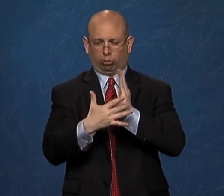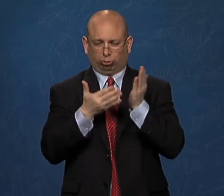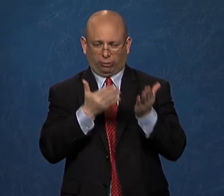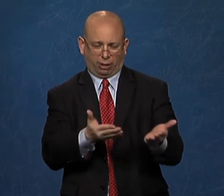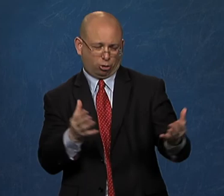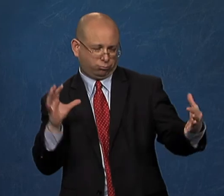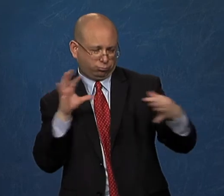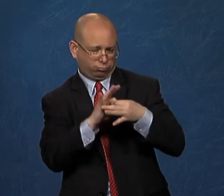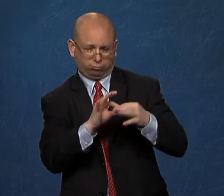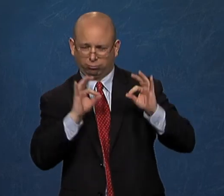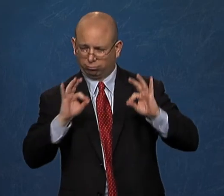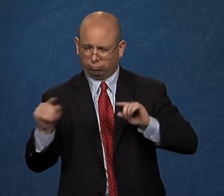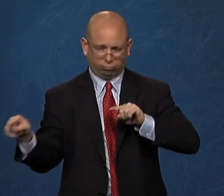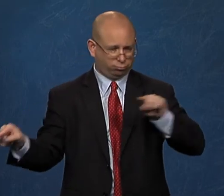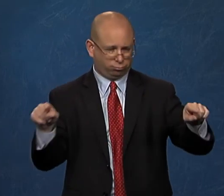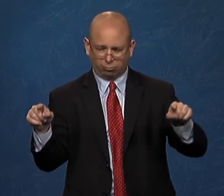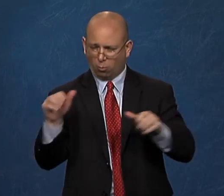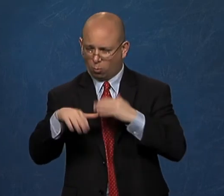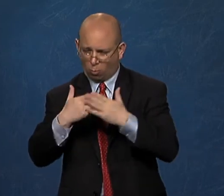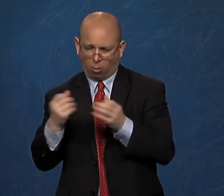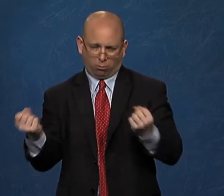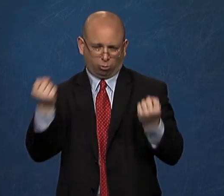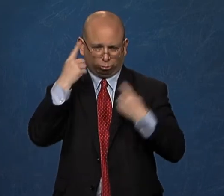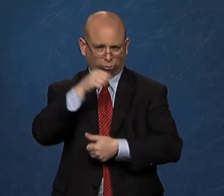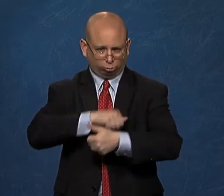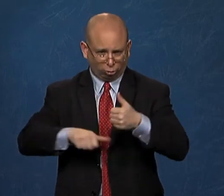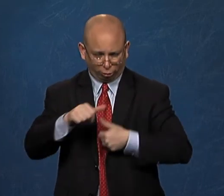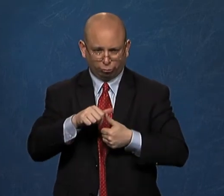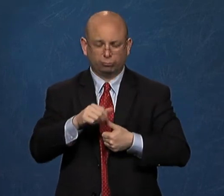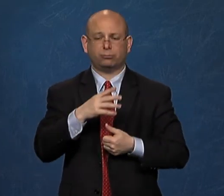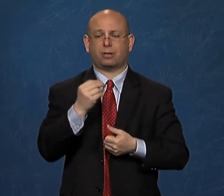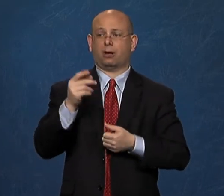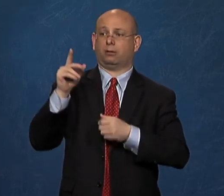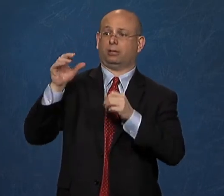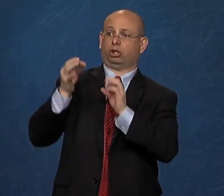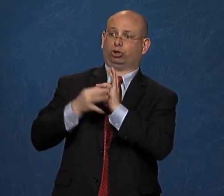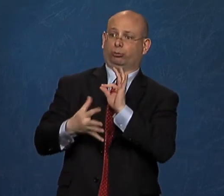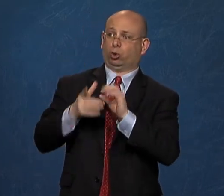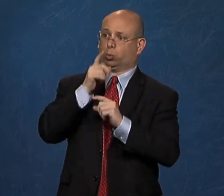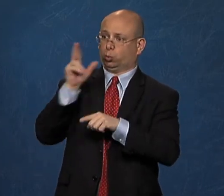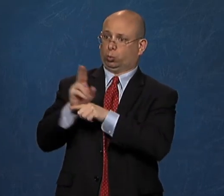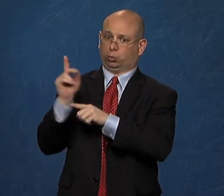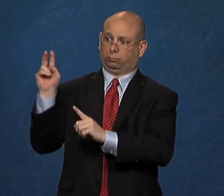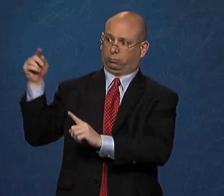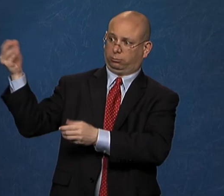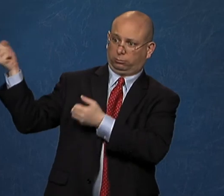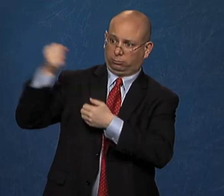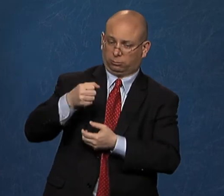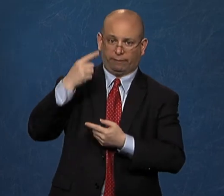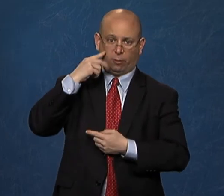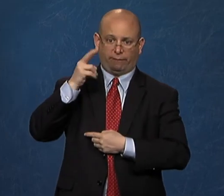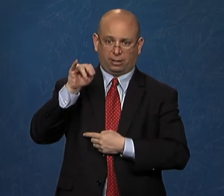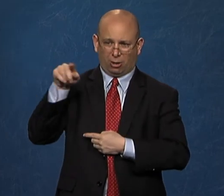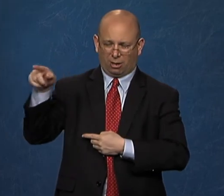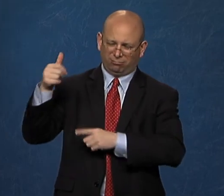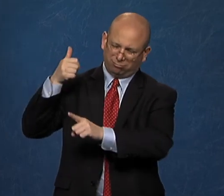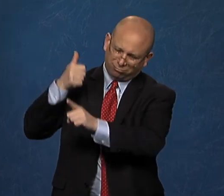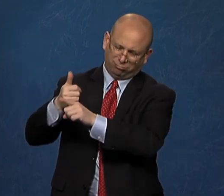this point I wanted to reiterate about the importance of having it as an option, the importance of making sure that both parties are accepting of